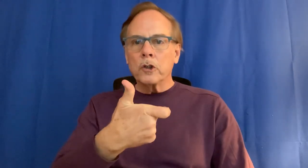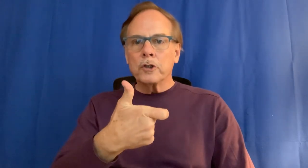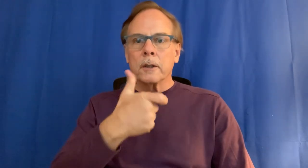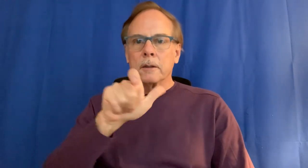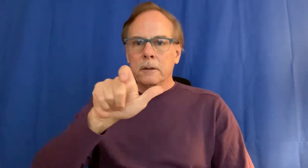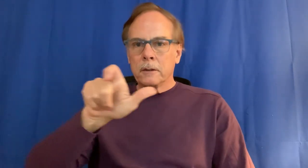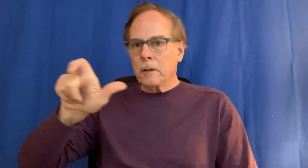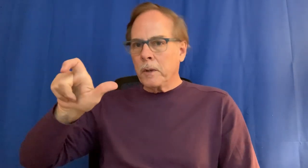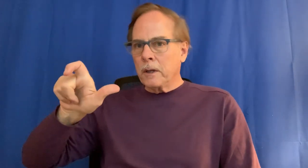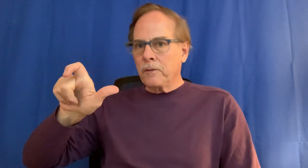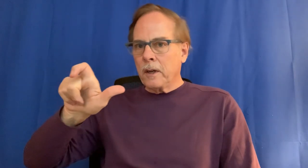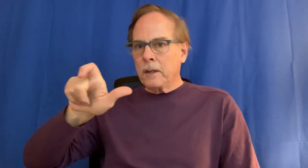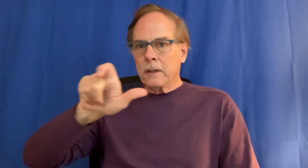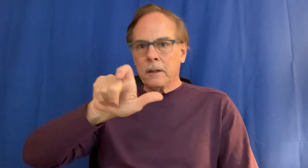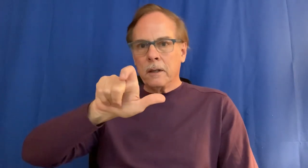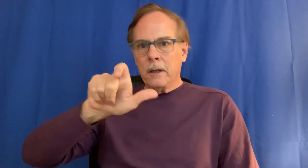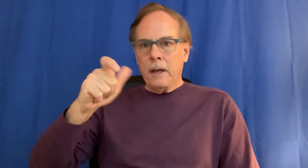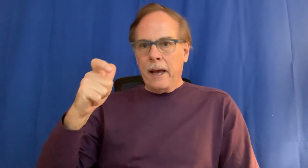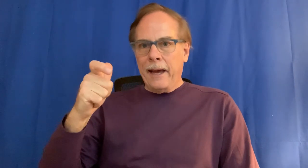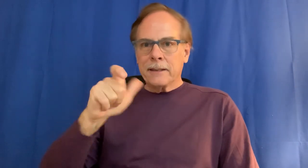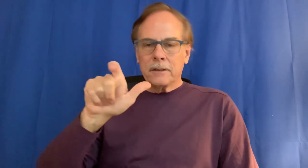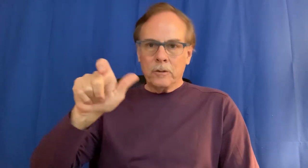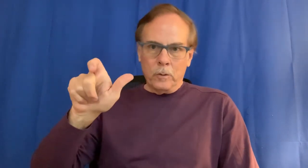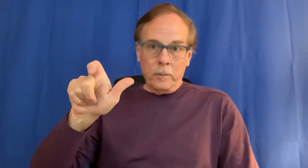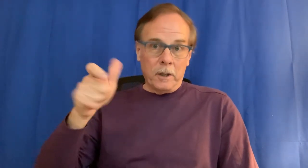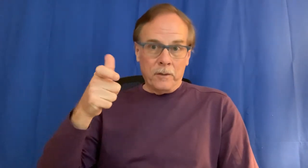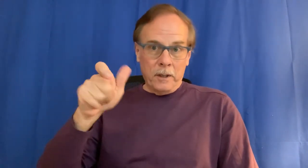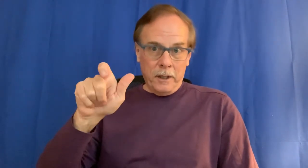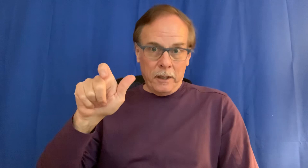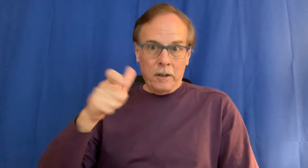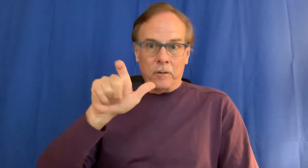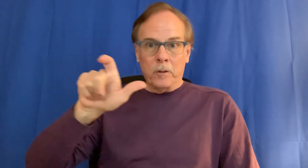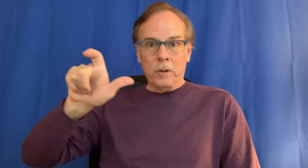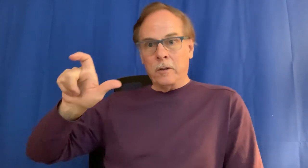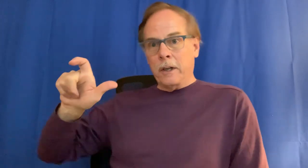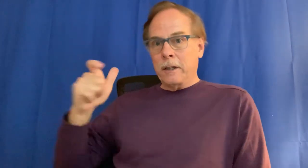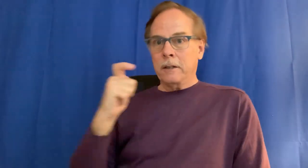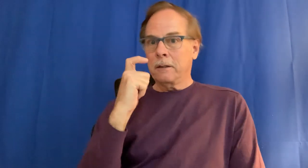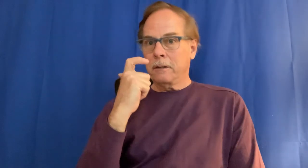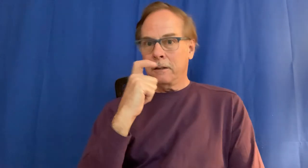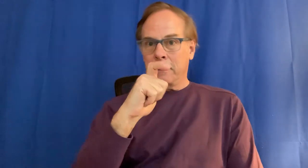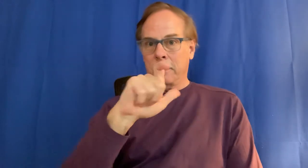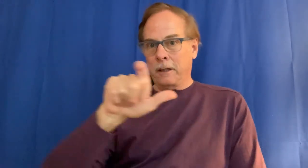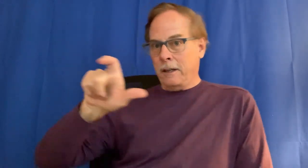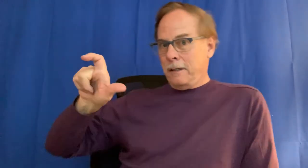TV watching. The modified X or modified A, however you want to look at it, like that.